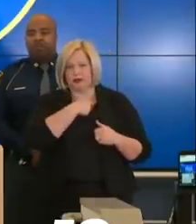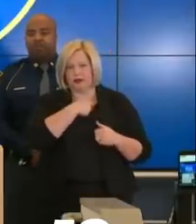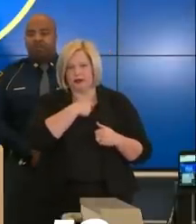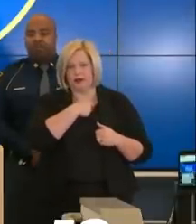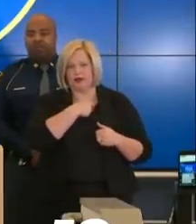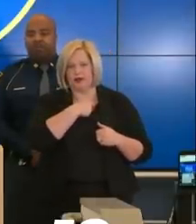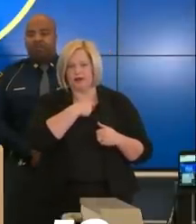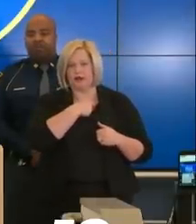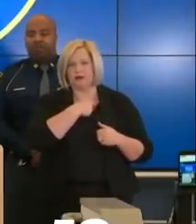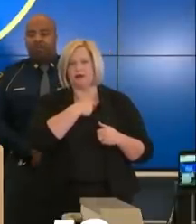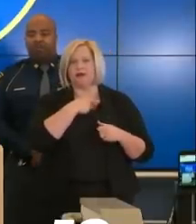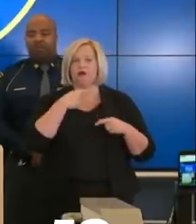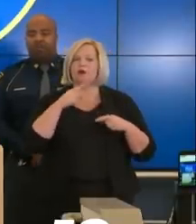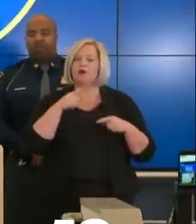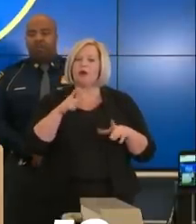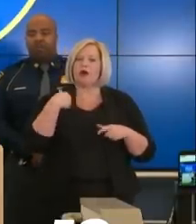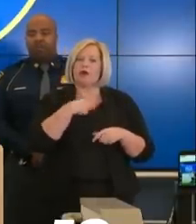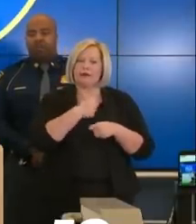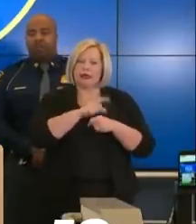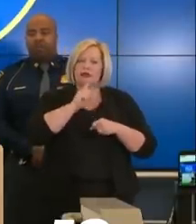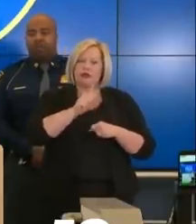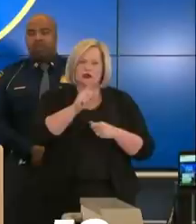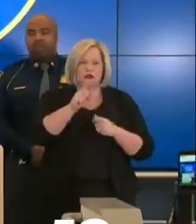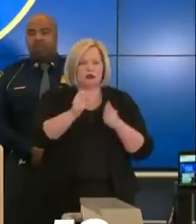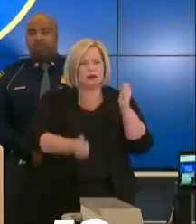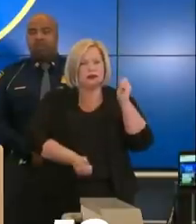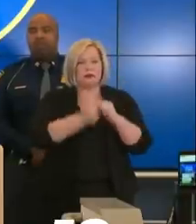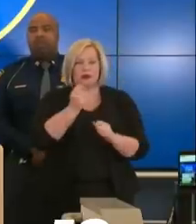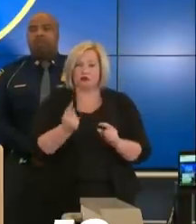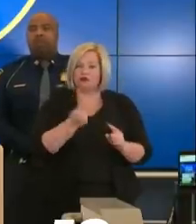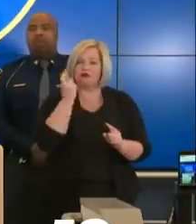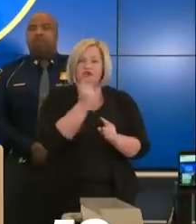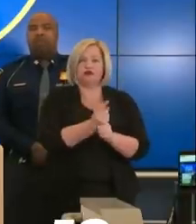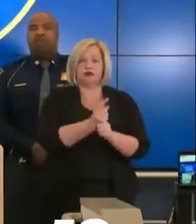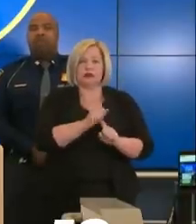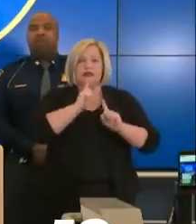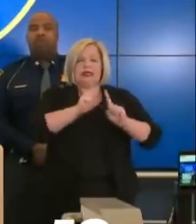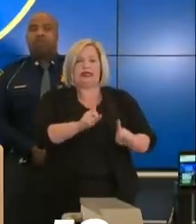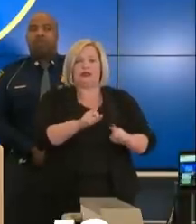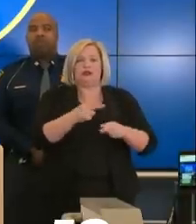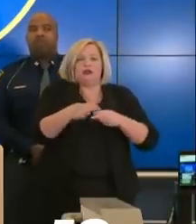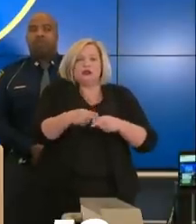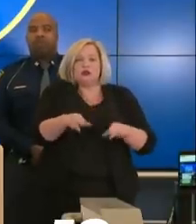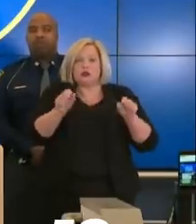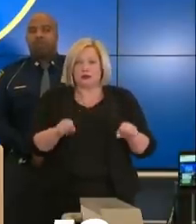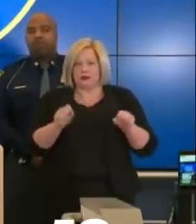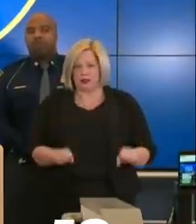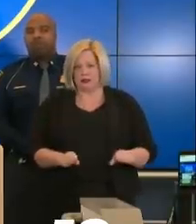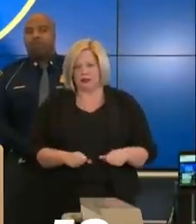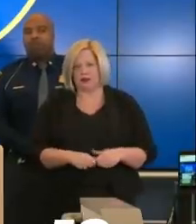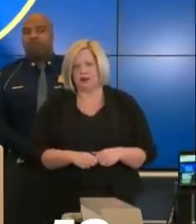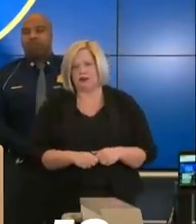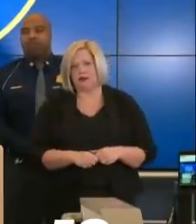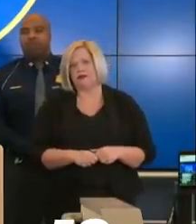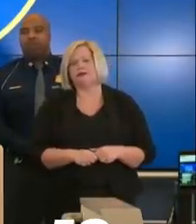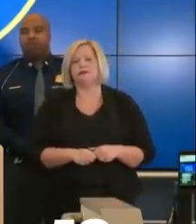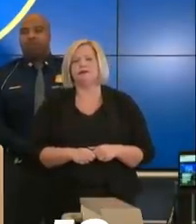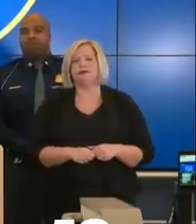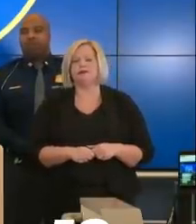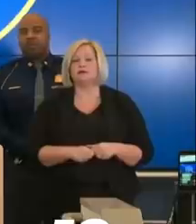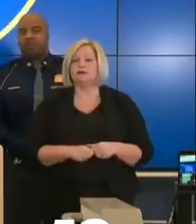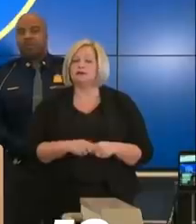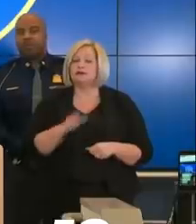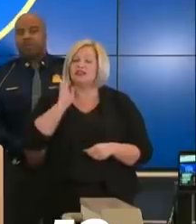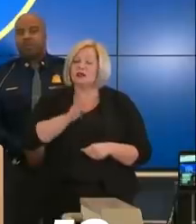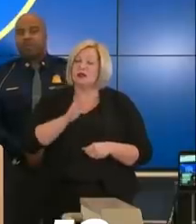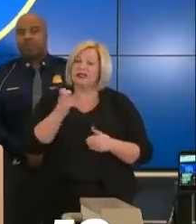through to ensure the most accurate answers at the earliest possible moment. This is going